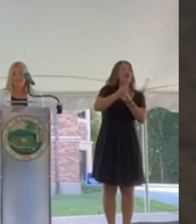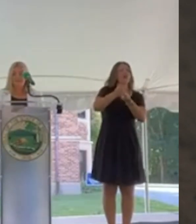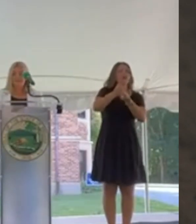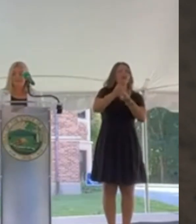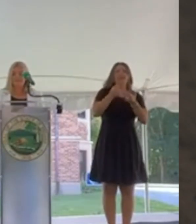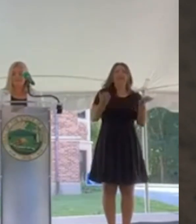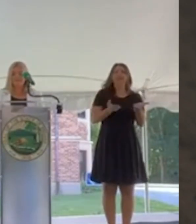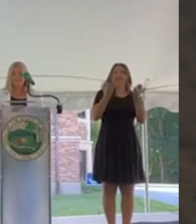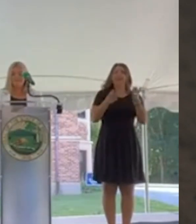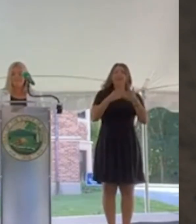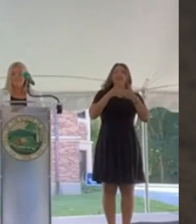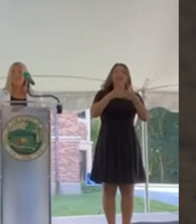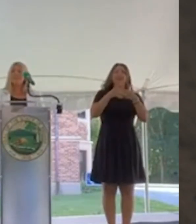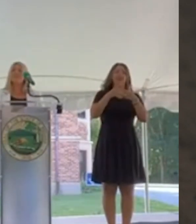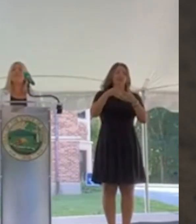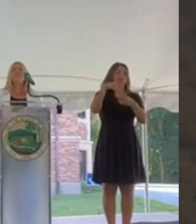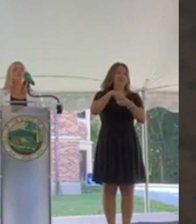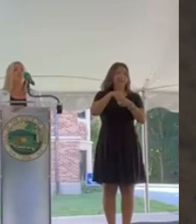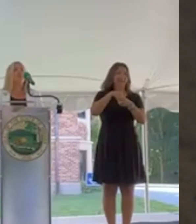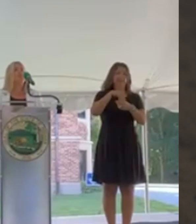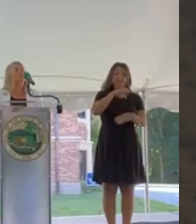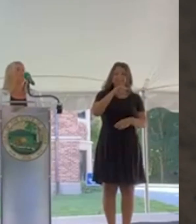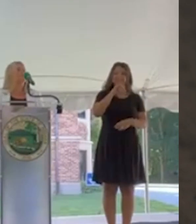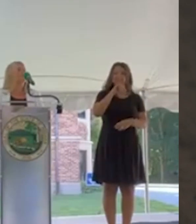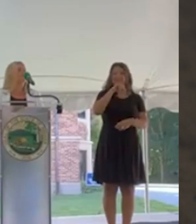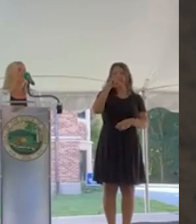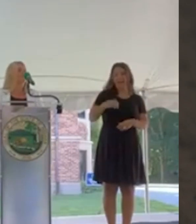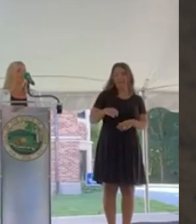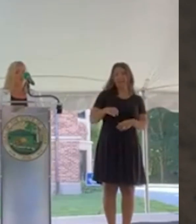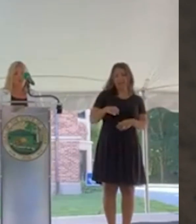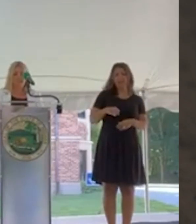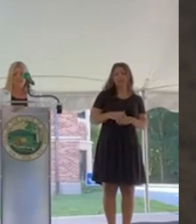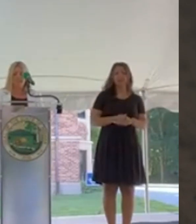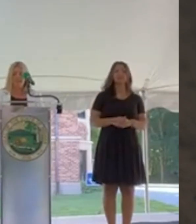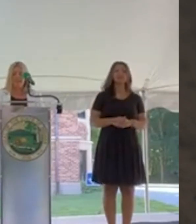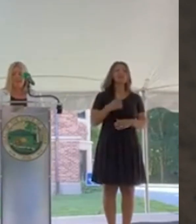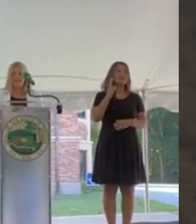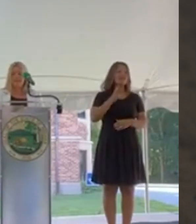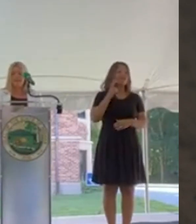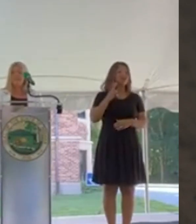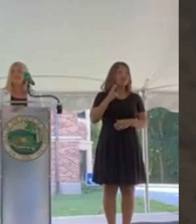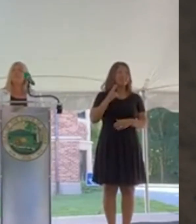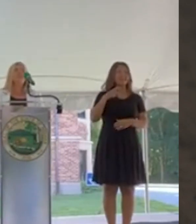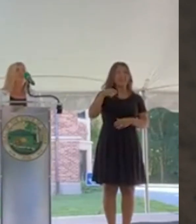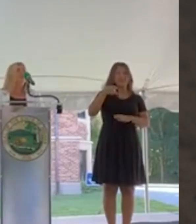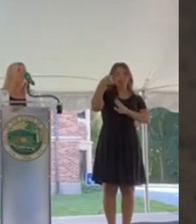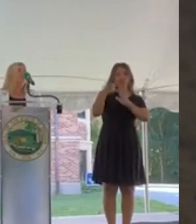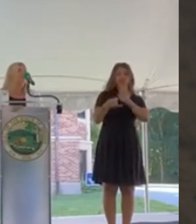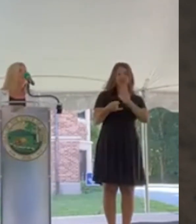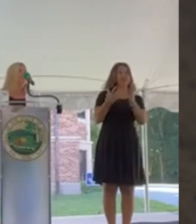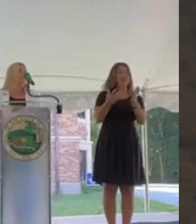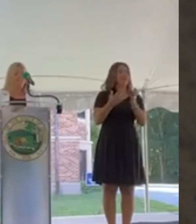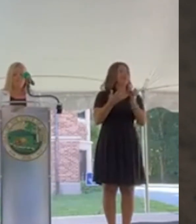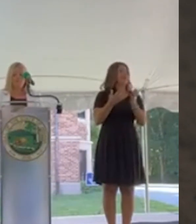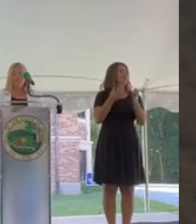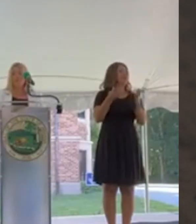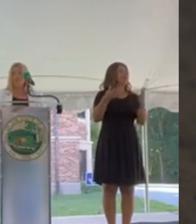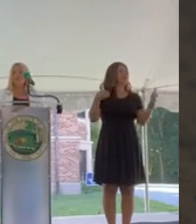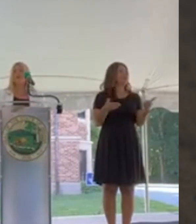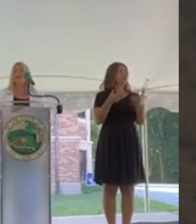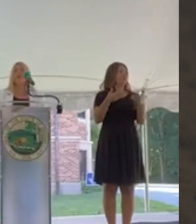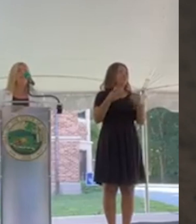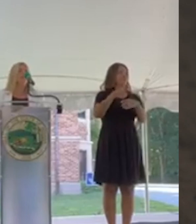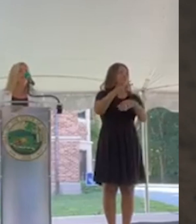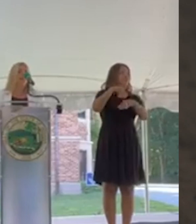city of Indianapolis. To give you a history and a description of this project, I would like to introduce the principal and CEO